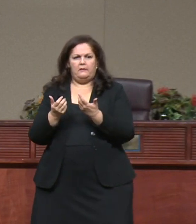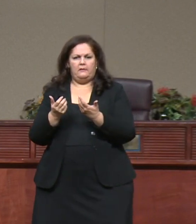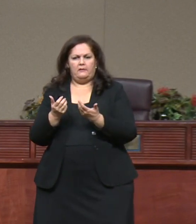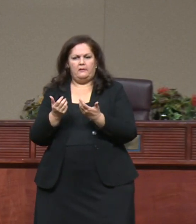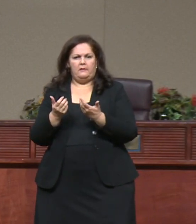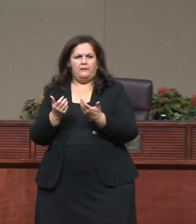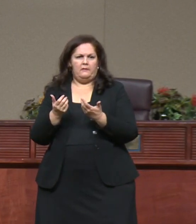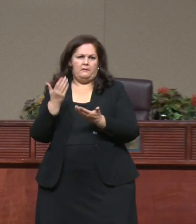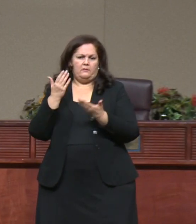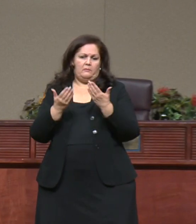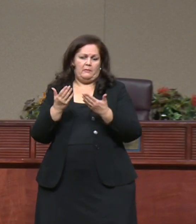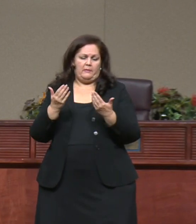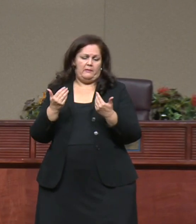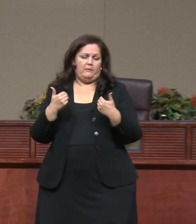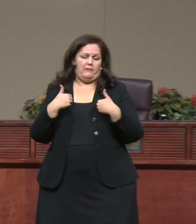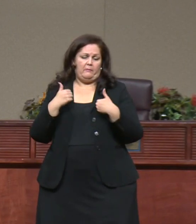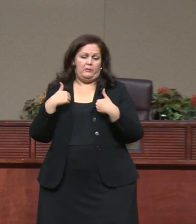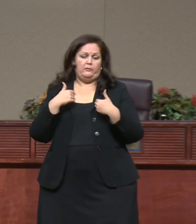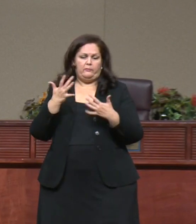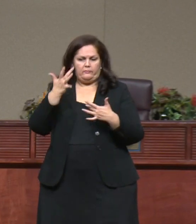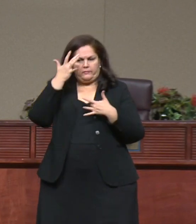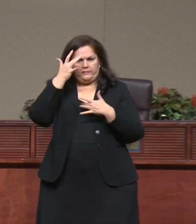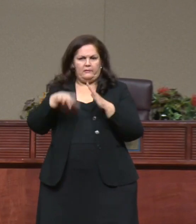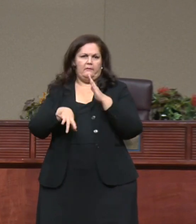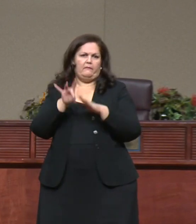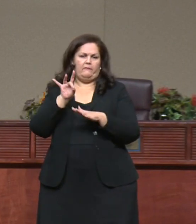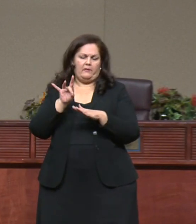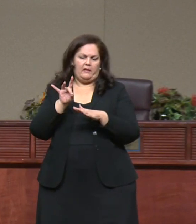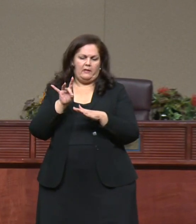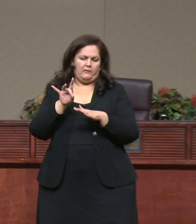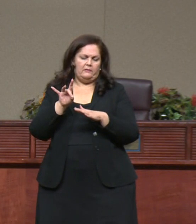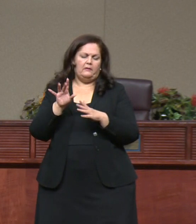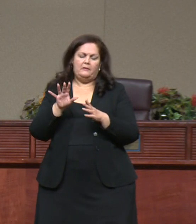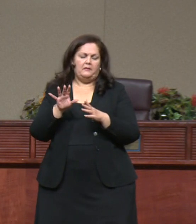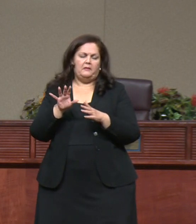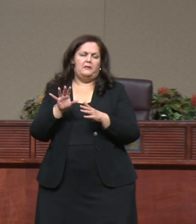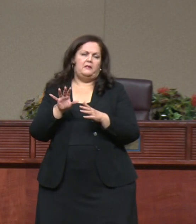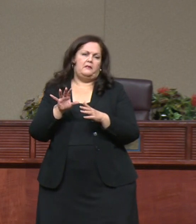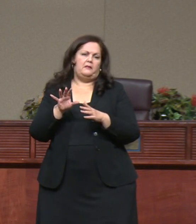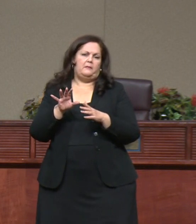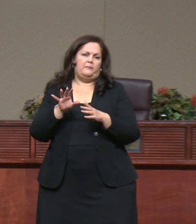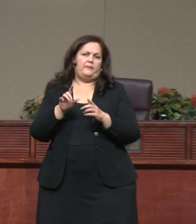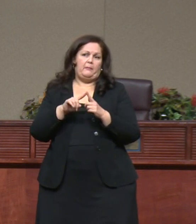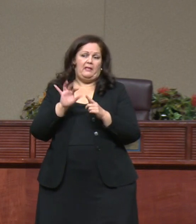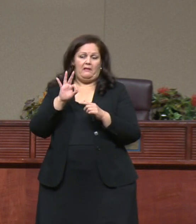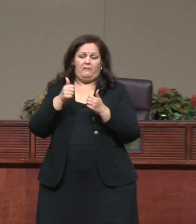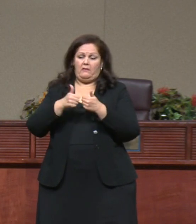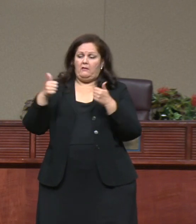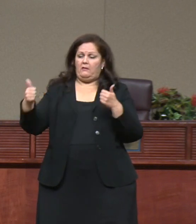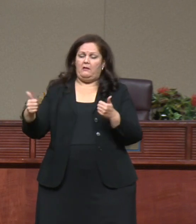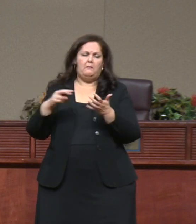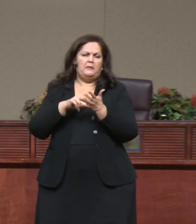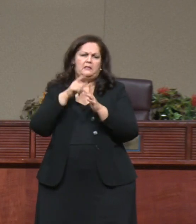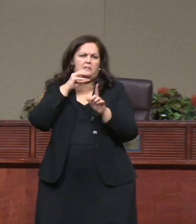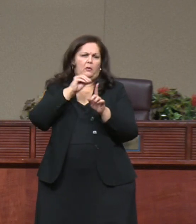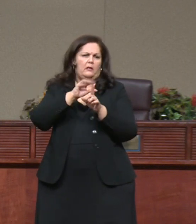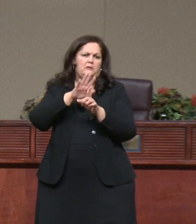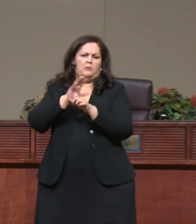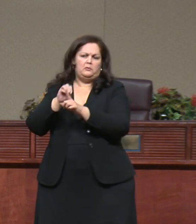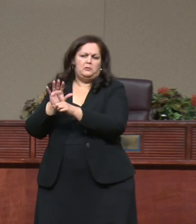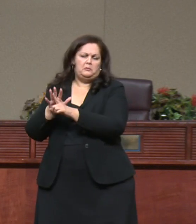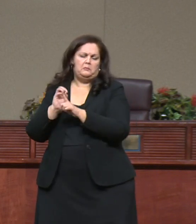at the time before playing. And with that, to decrease the possibility of exposure for some of the